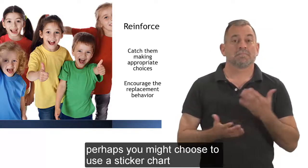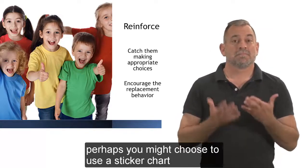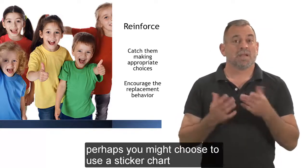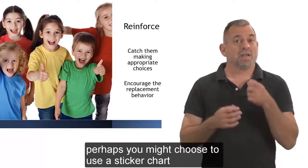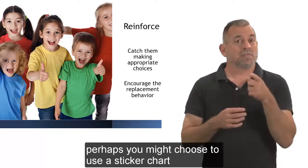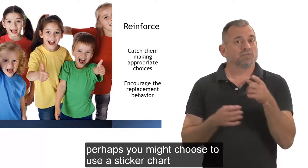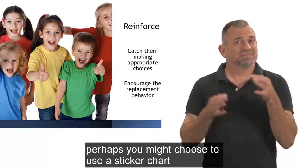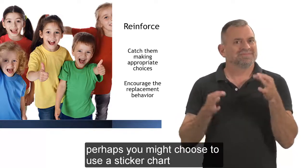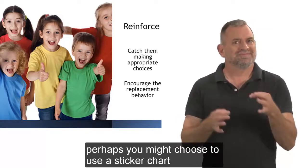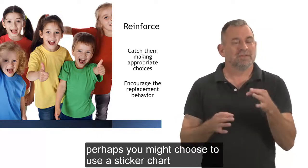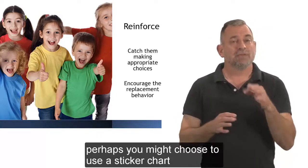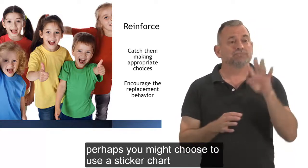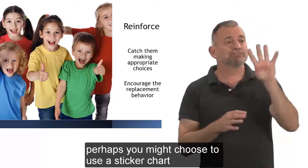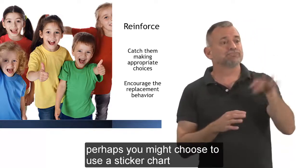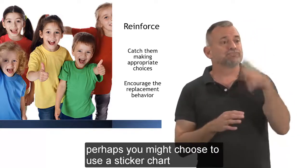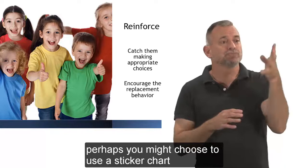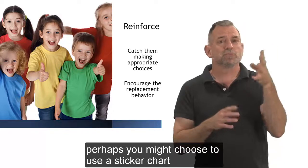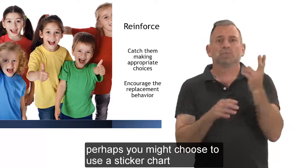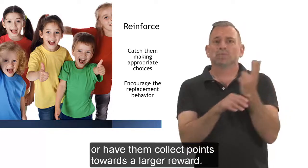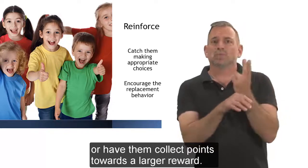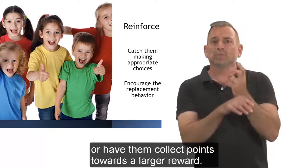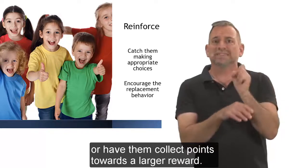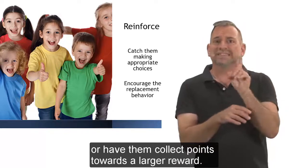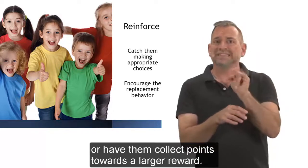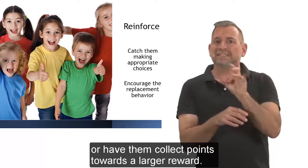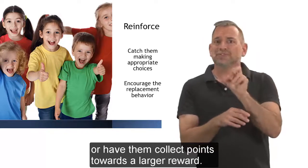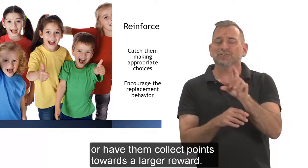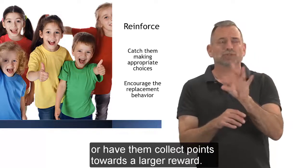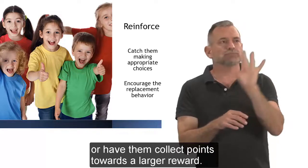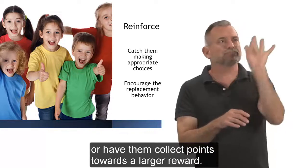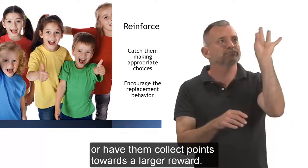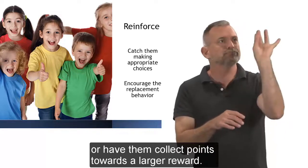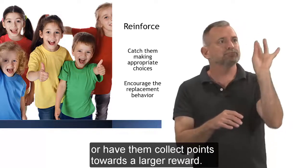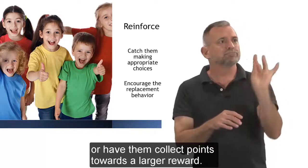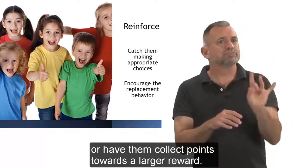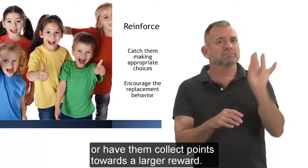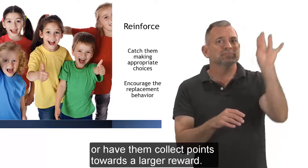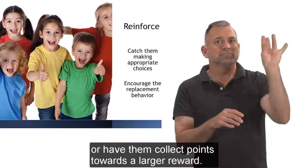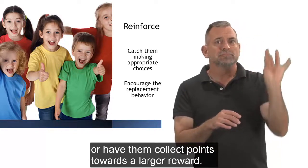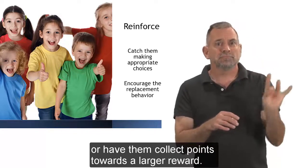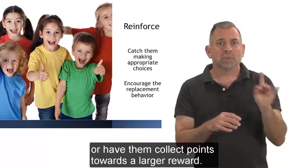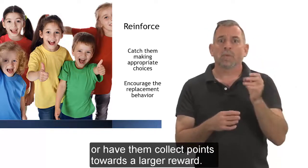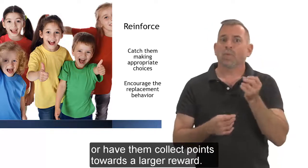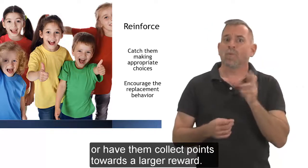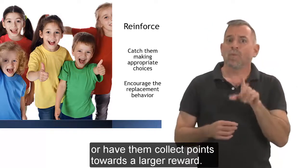Perhaps you might choose to use a sticker chart or have them collect points towards a larger reward.